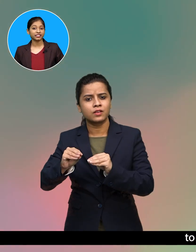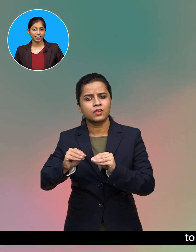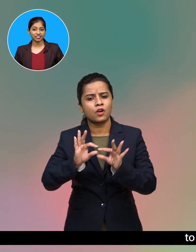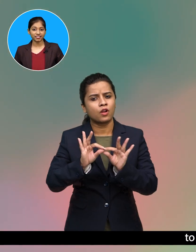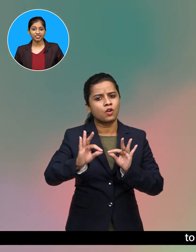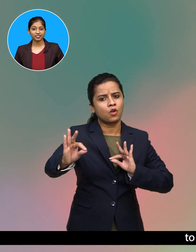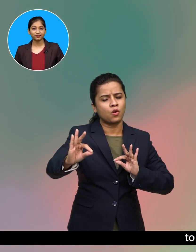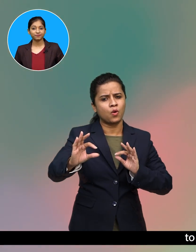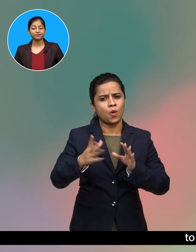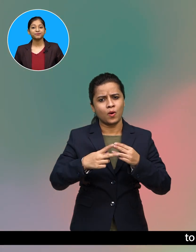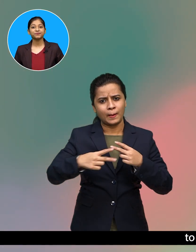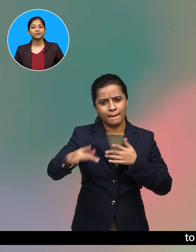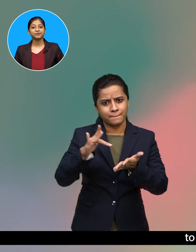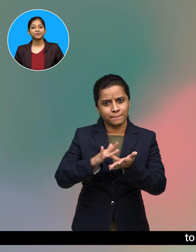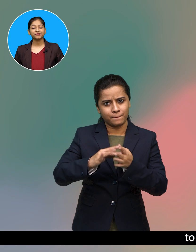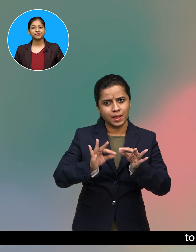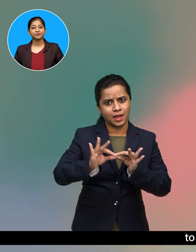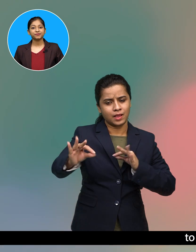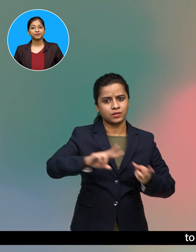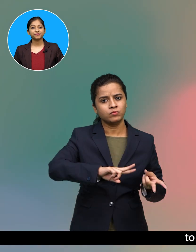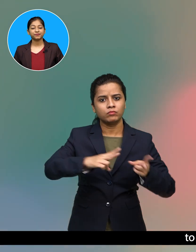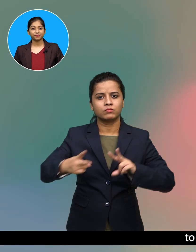long distances.